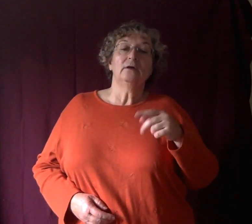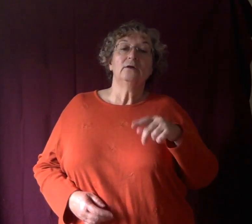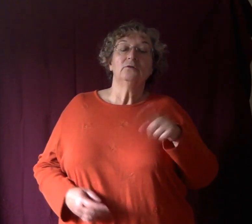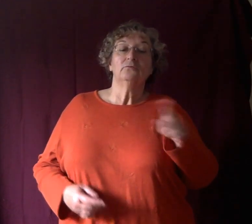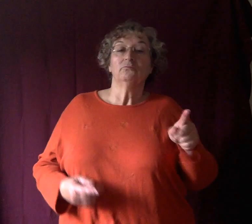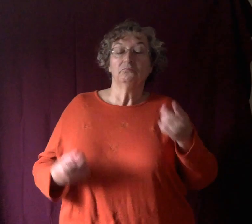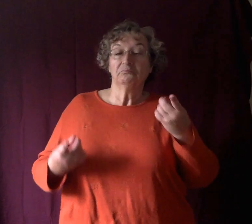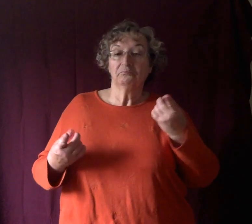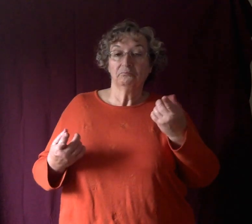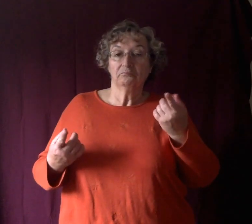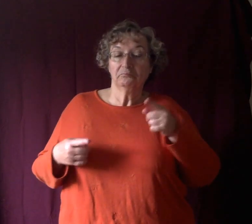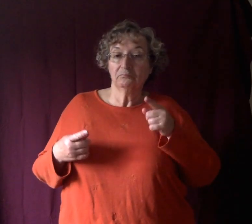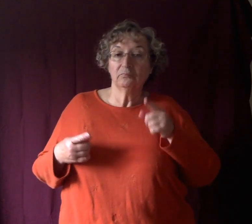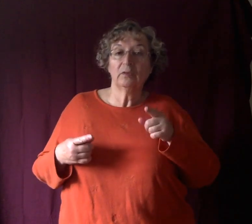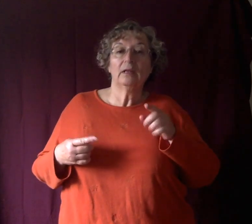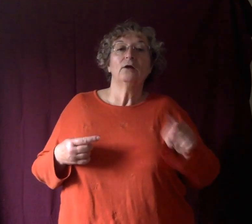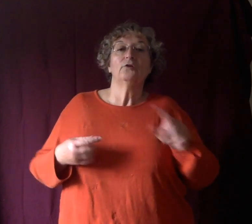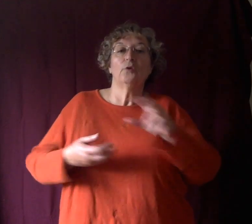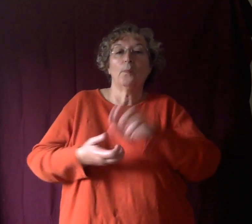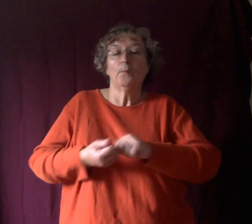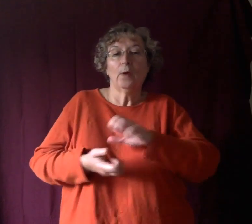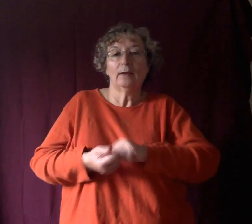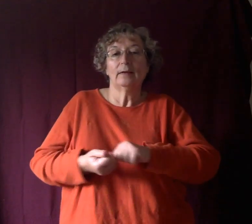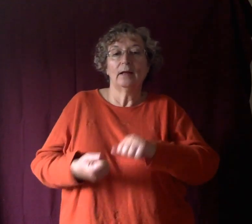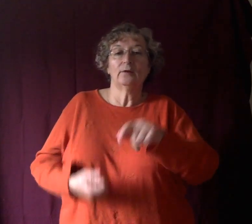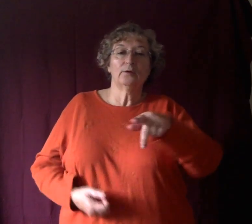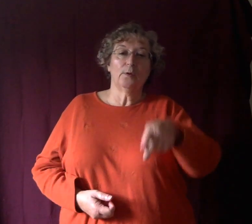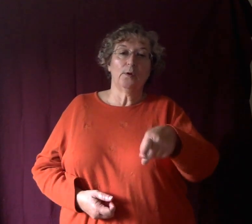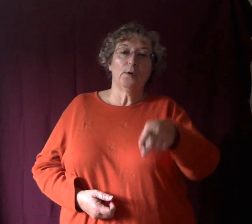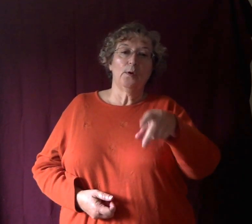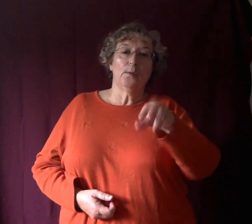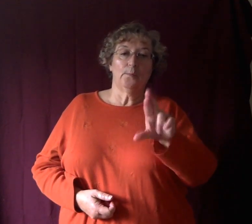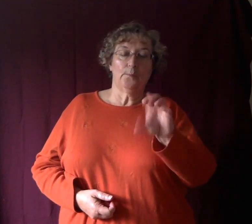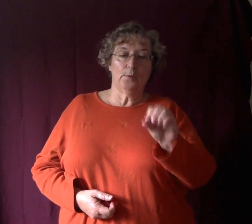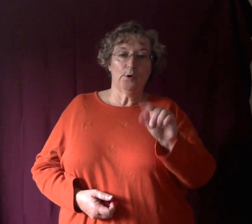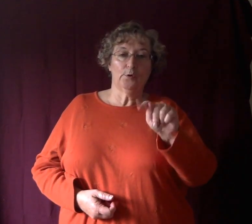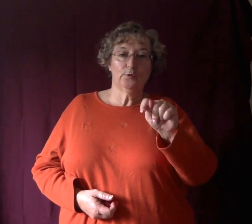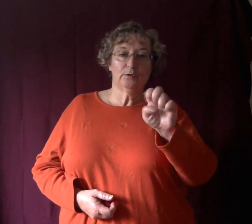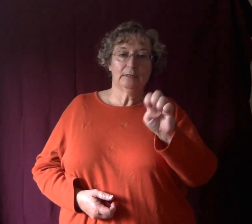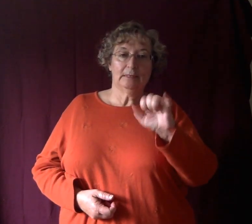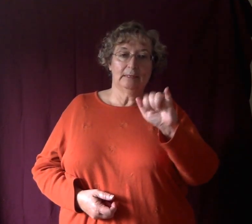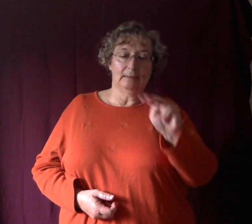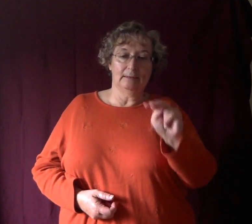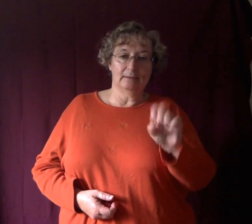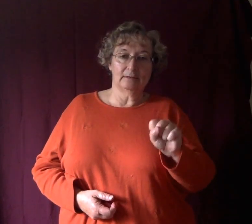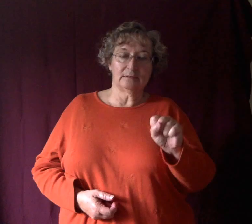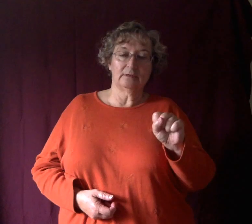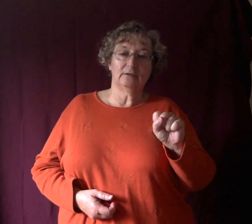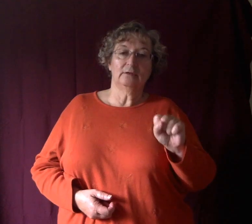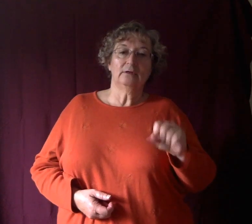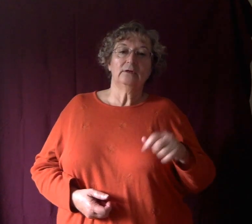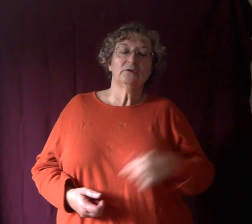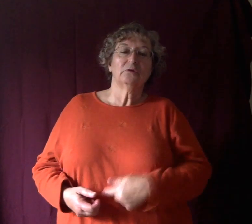the digestion of proteins that were found in those food particles. From an anatomical standpoint, your stomach is a three-dimensional mixing